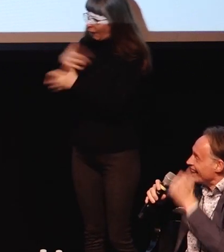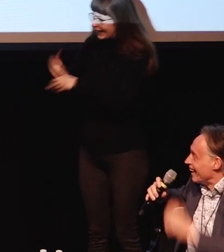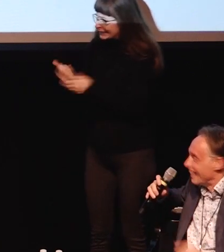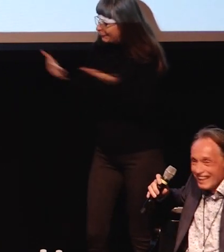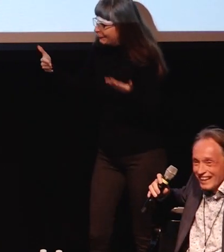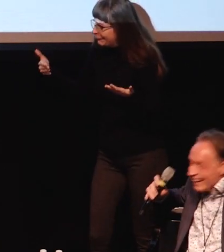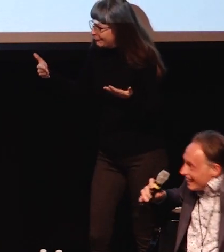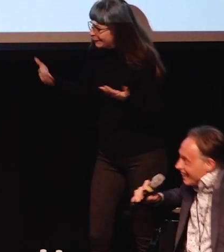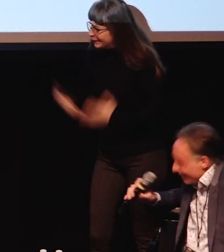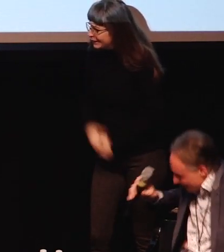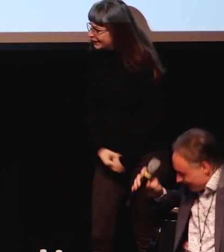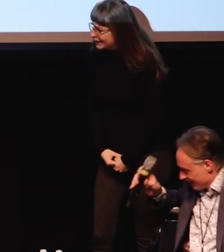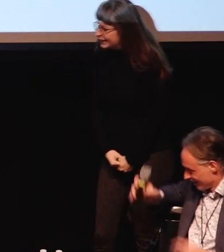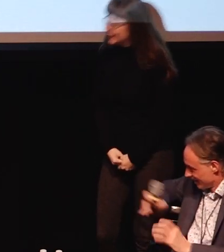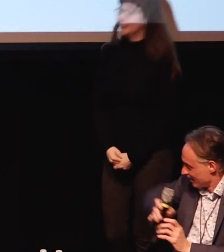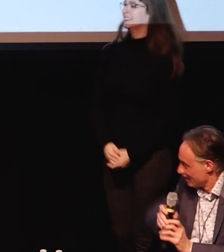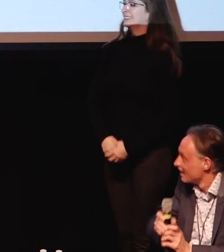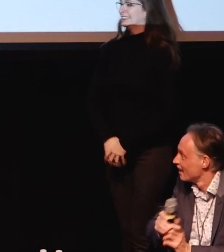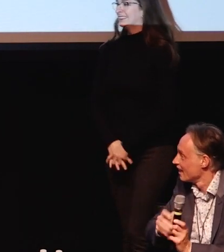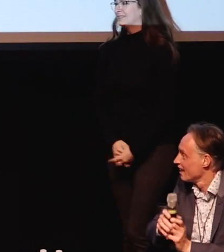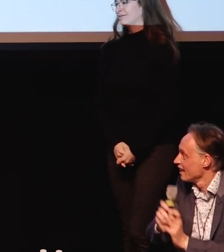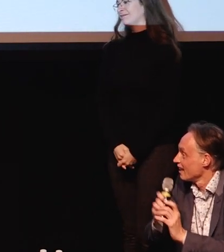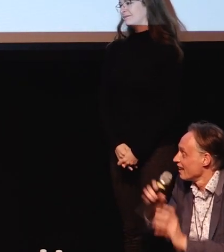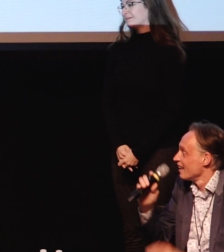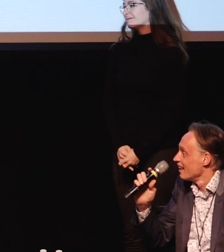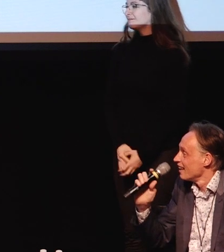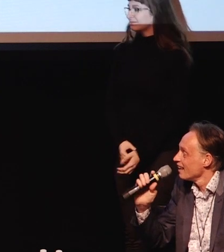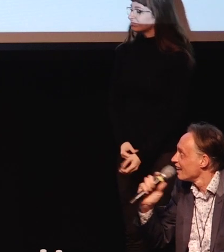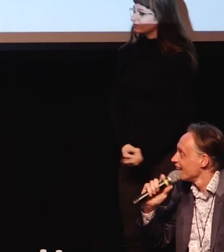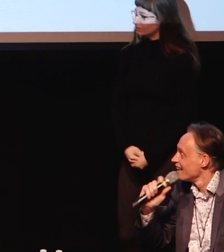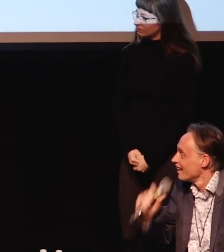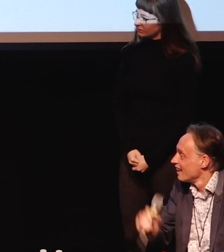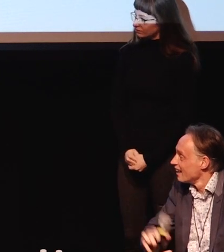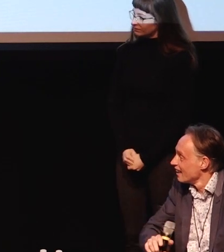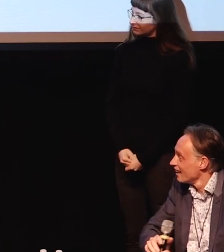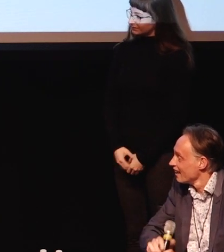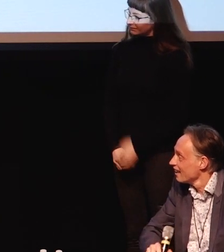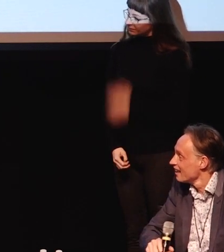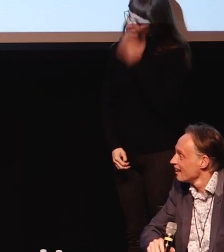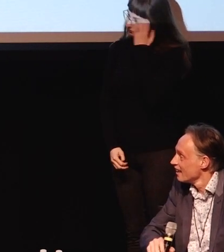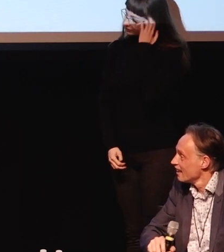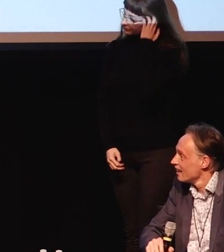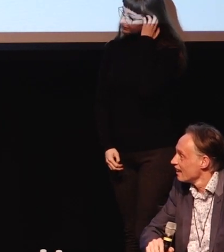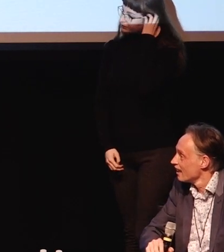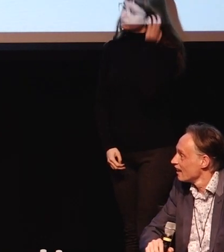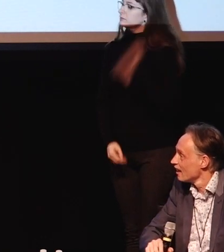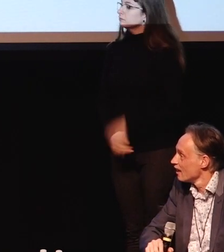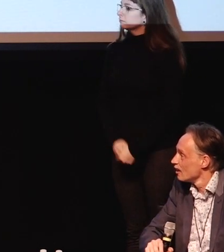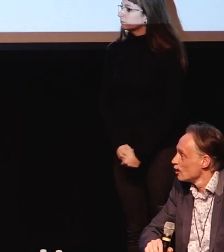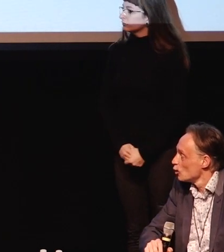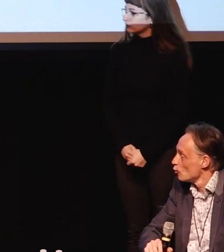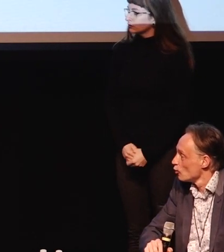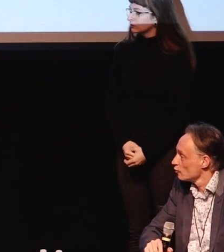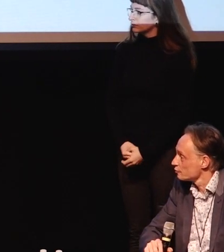So one thing, thank you so much for the praise. The screenplay was developed with me and my writing partner, Leland. I give him actually a lot of the